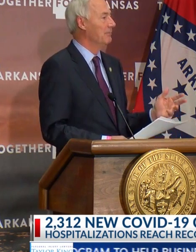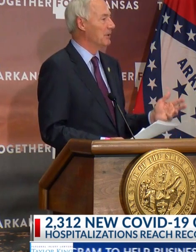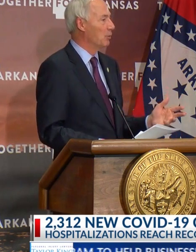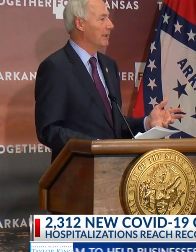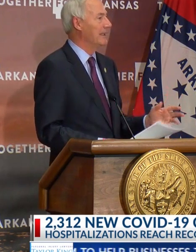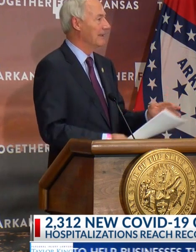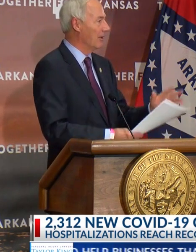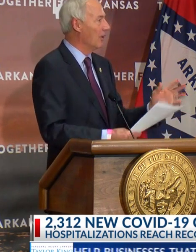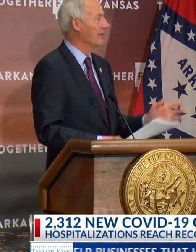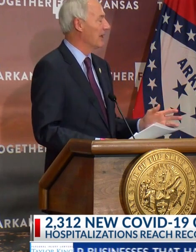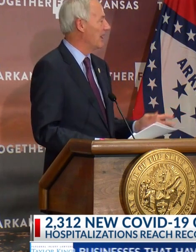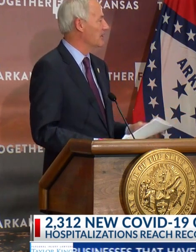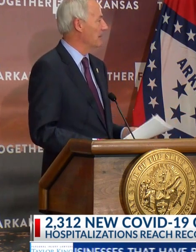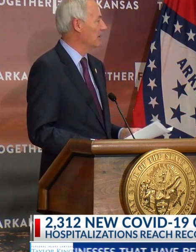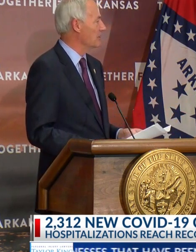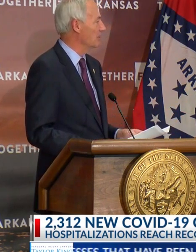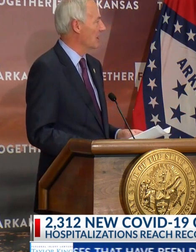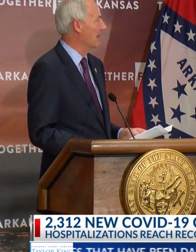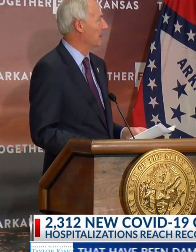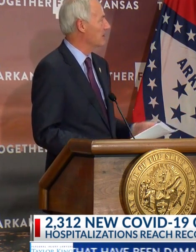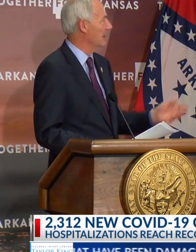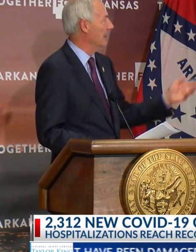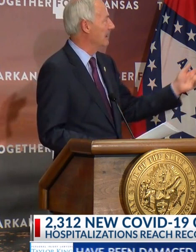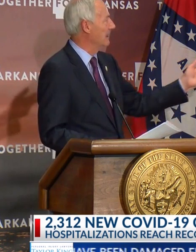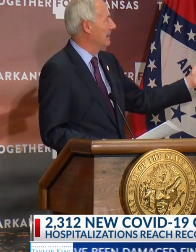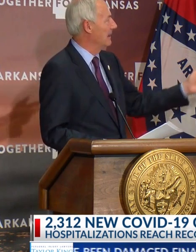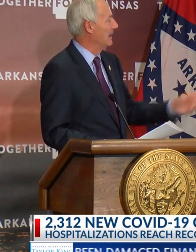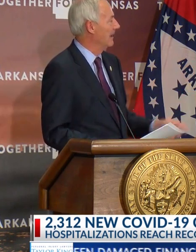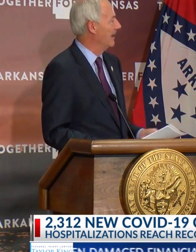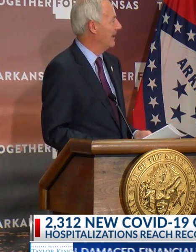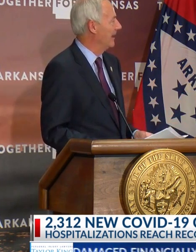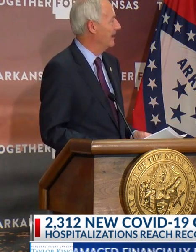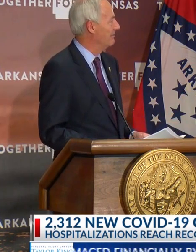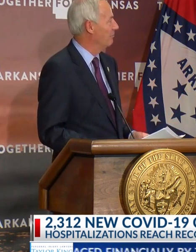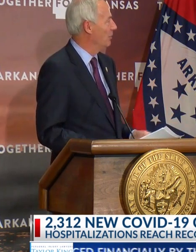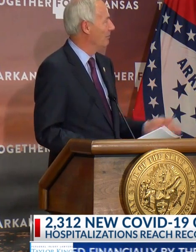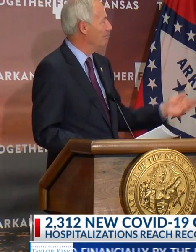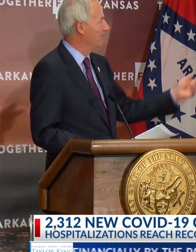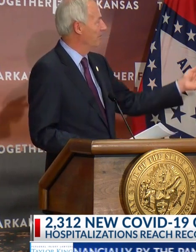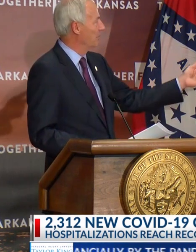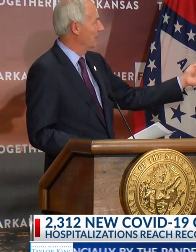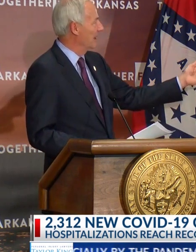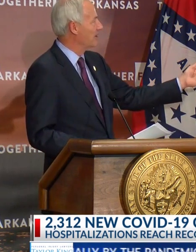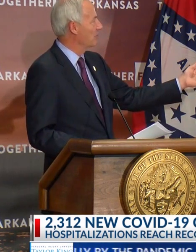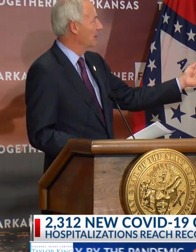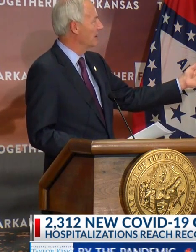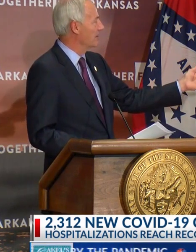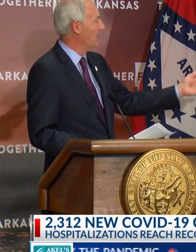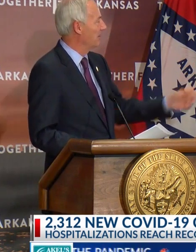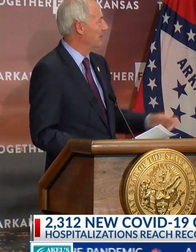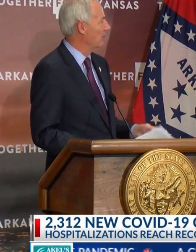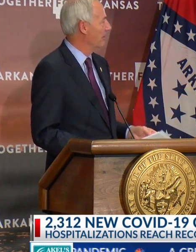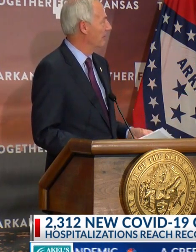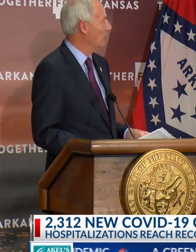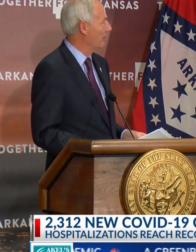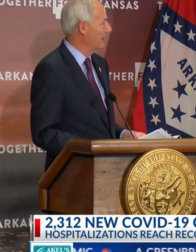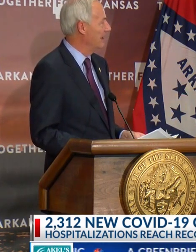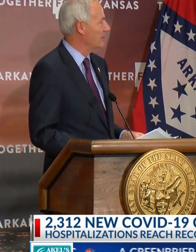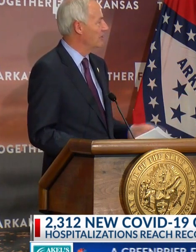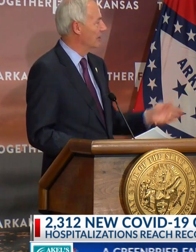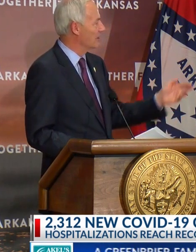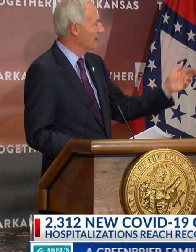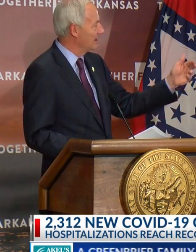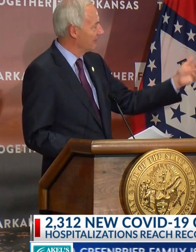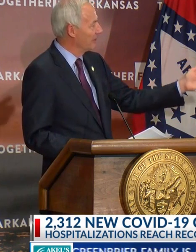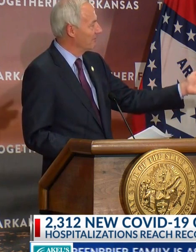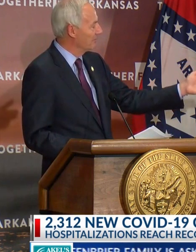coordination between all of the hospitals to accomplish that. And the next one is probably the